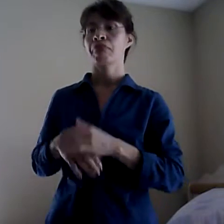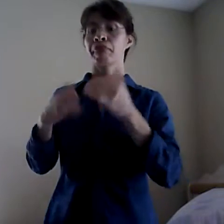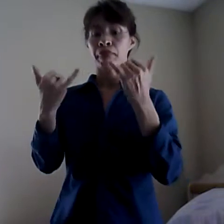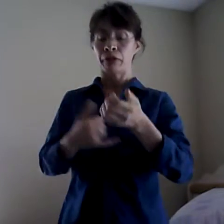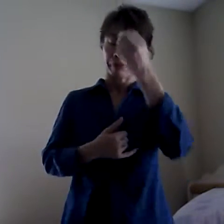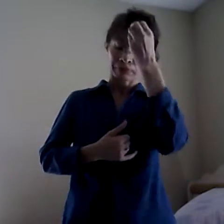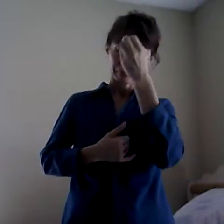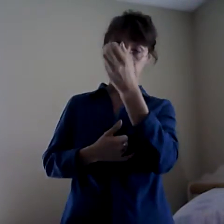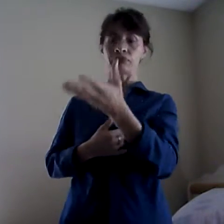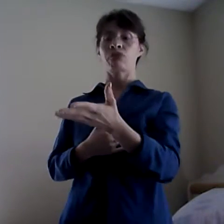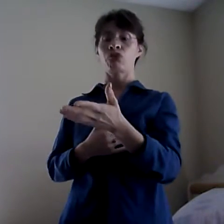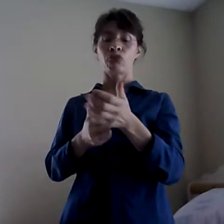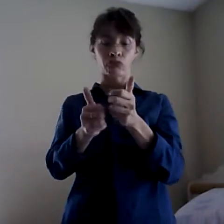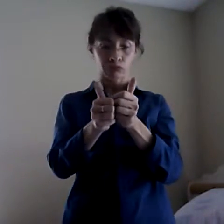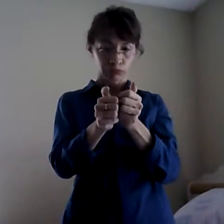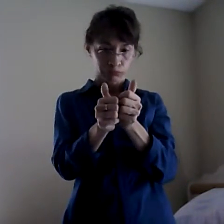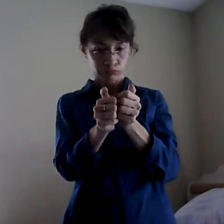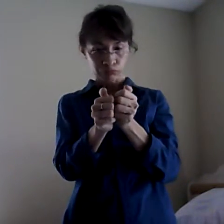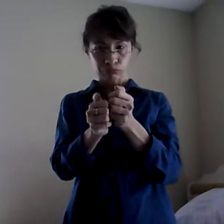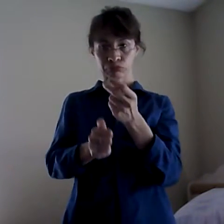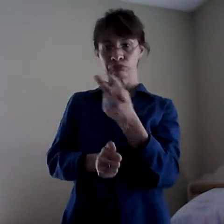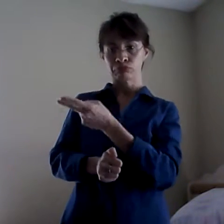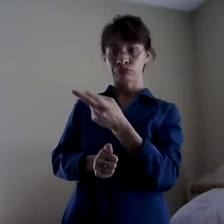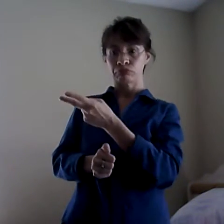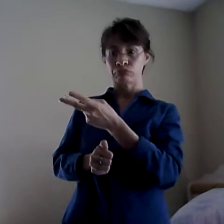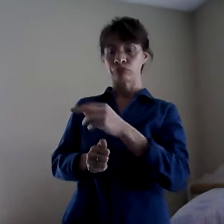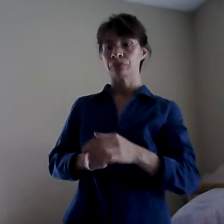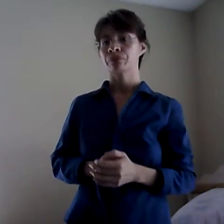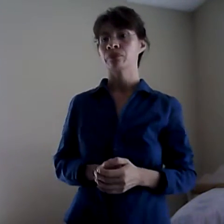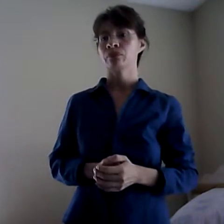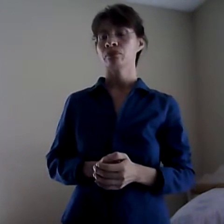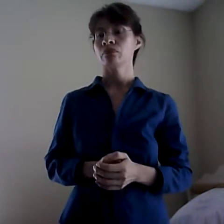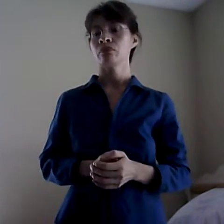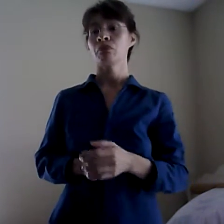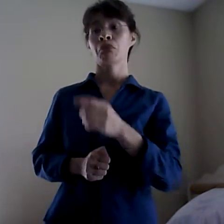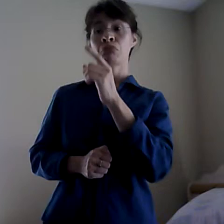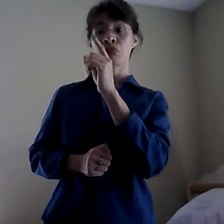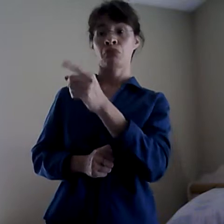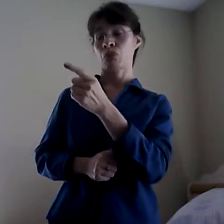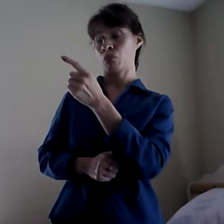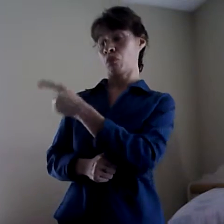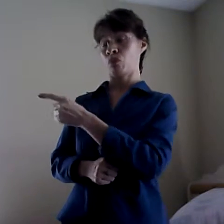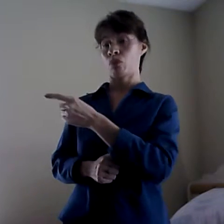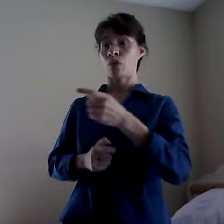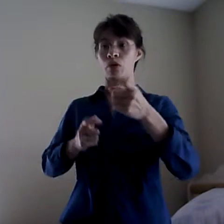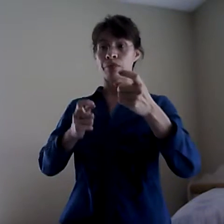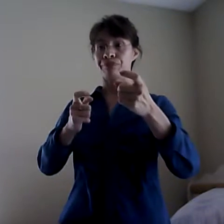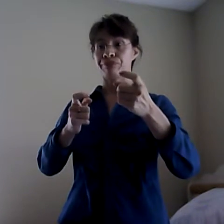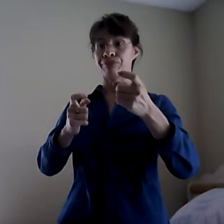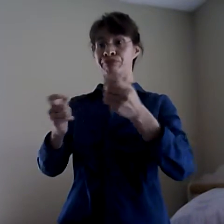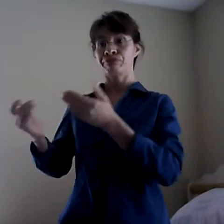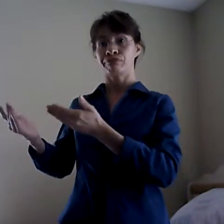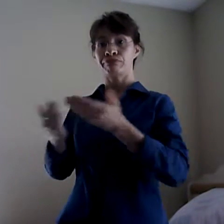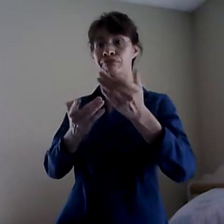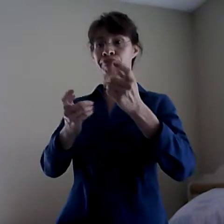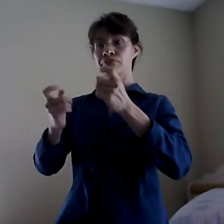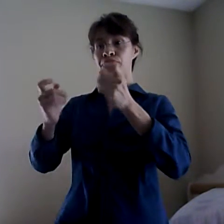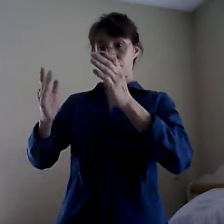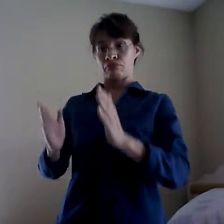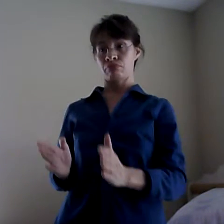up front it's texting. And you probably will be texting with the delivery manager. which means I'll have to teach